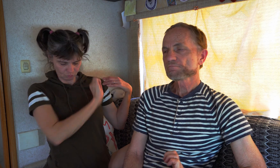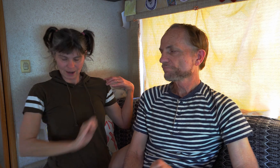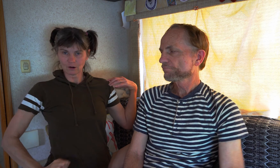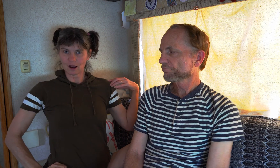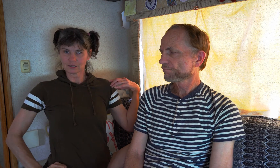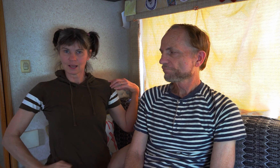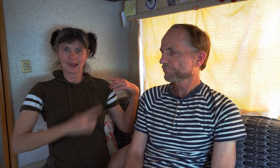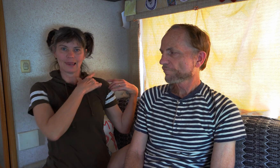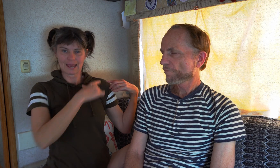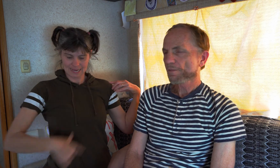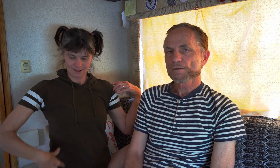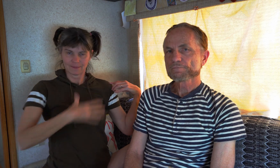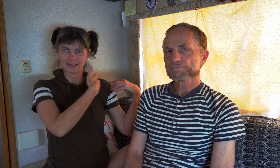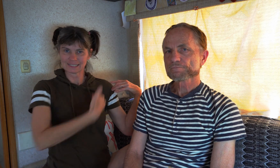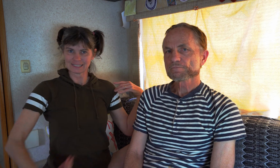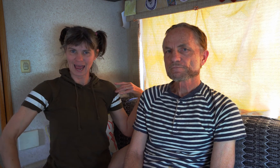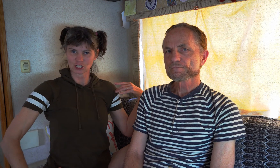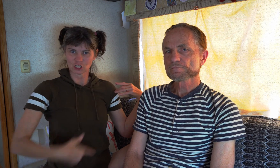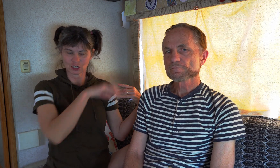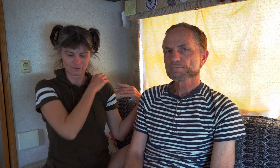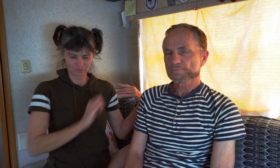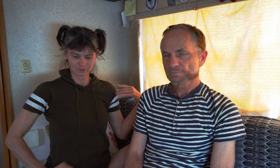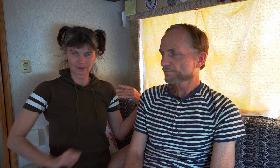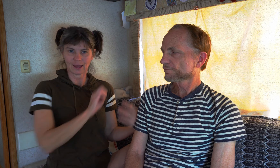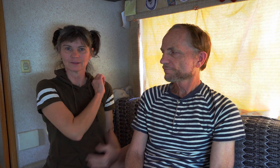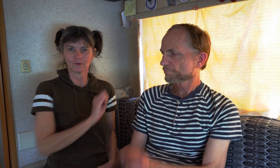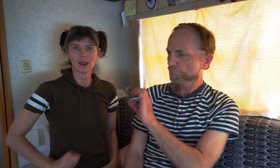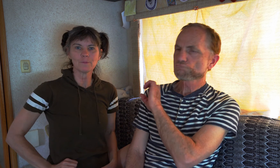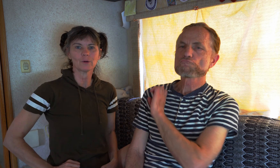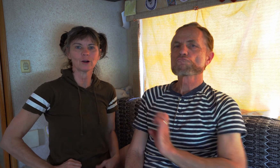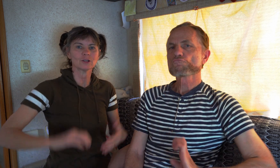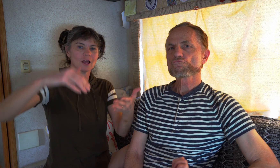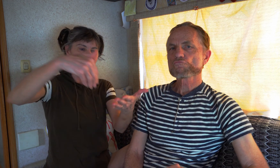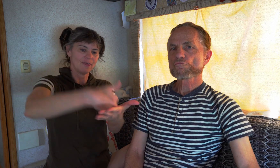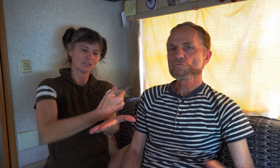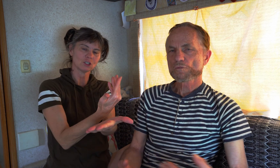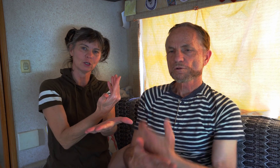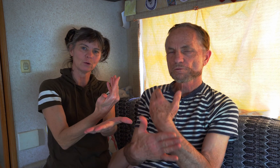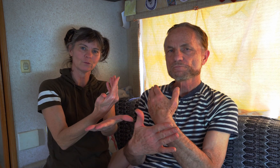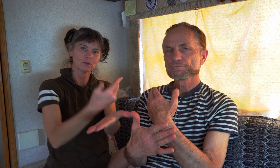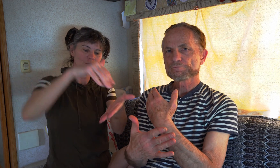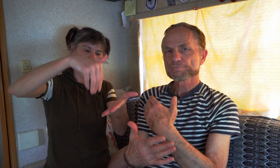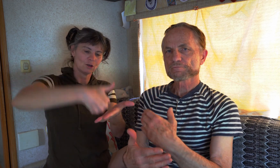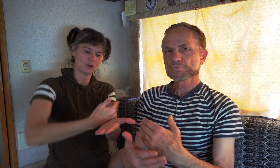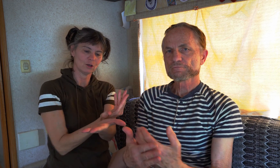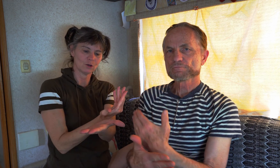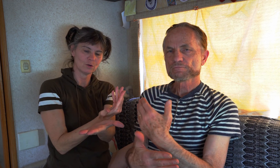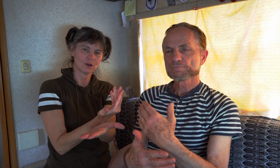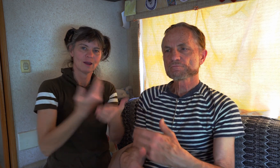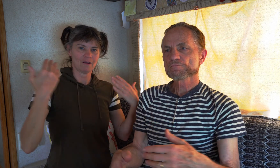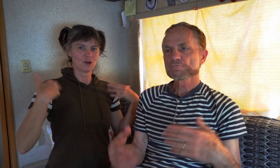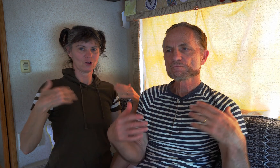goes right across like the sash, like that. So emperors, and this is new